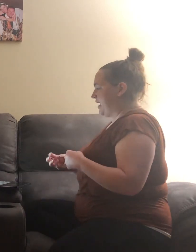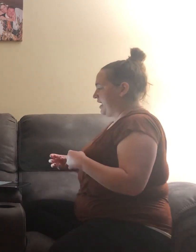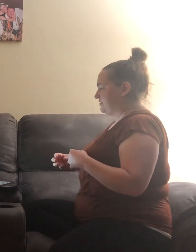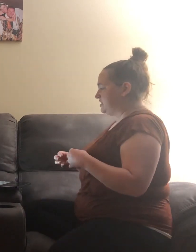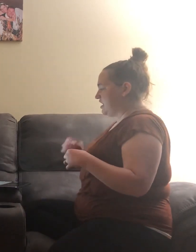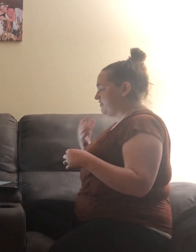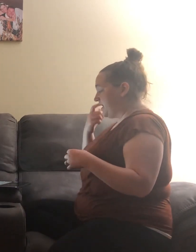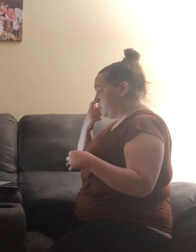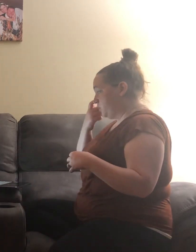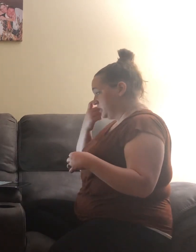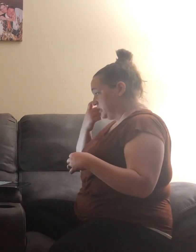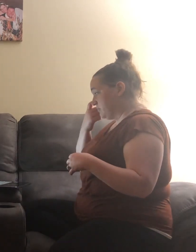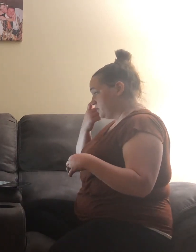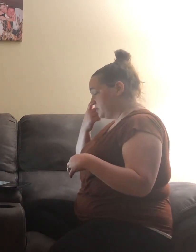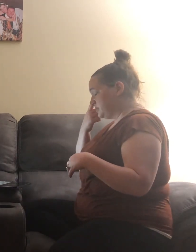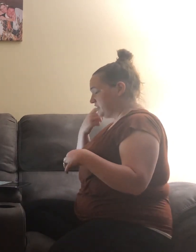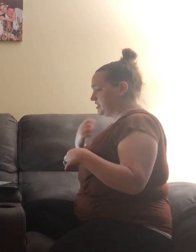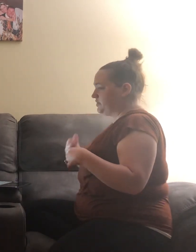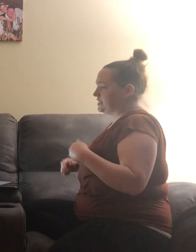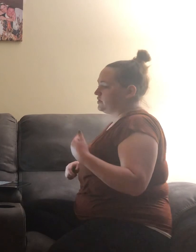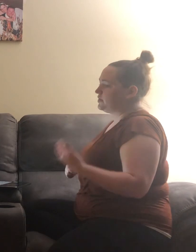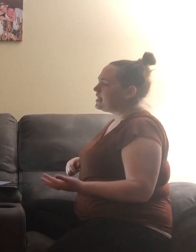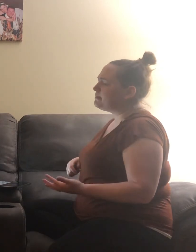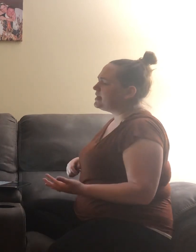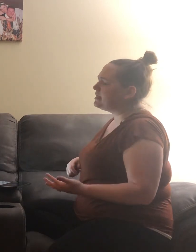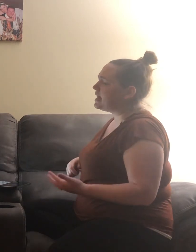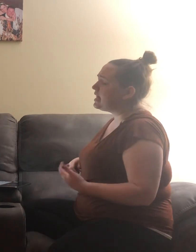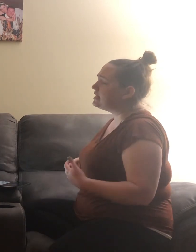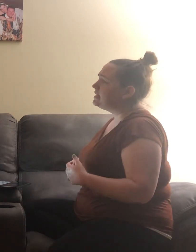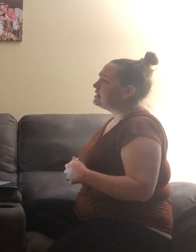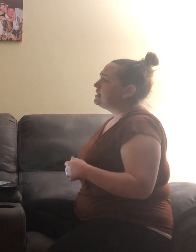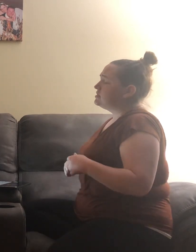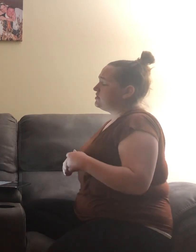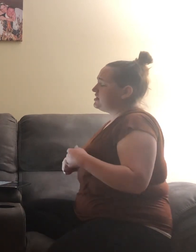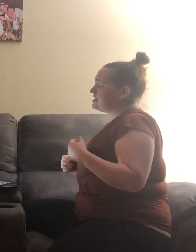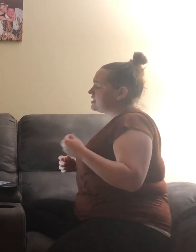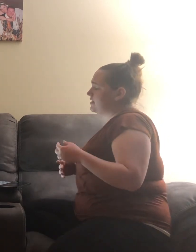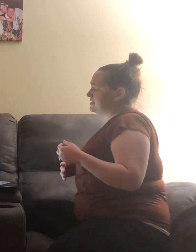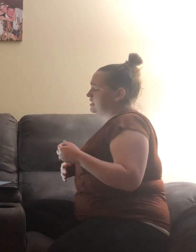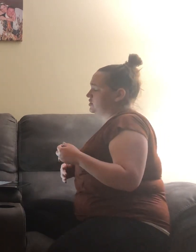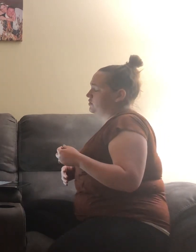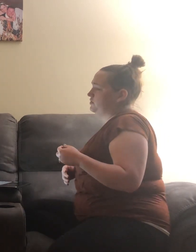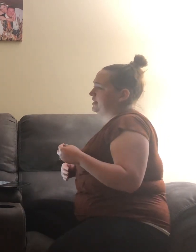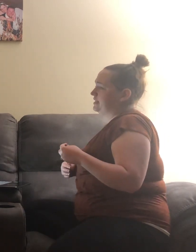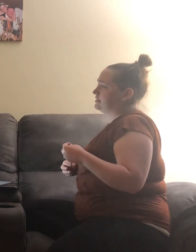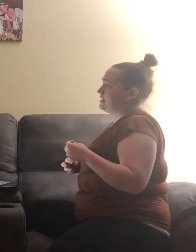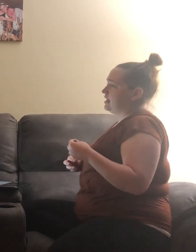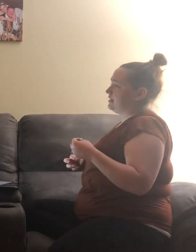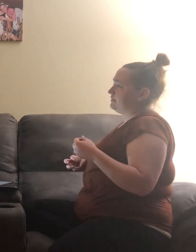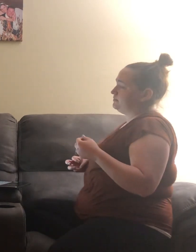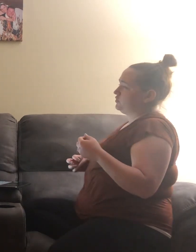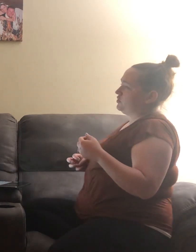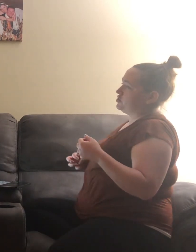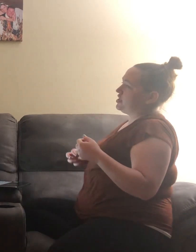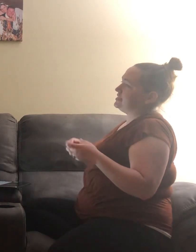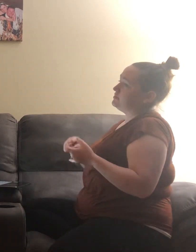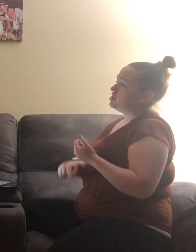kind of stuff, and wood smoke. So it sounds like you guys go camping a lot. So things that you guys can do is you could try some